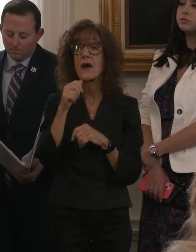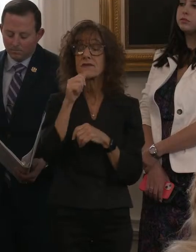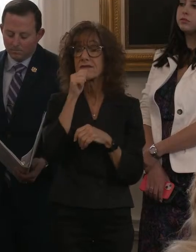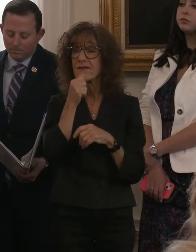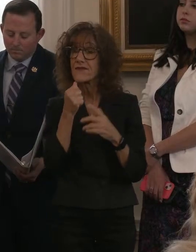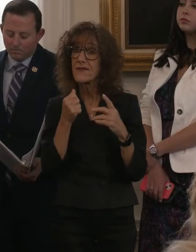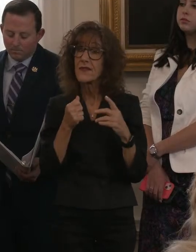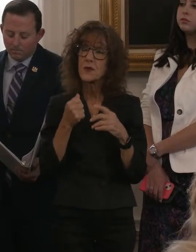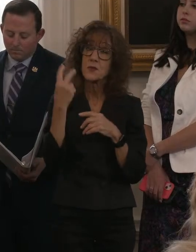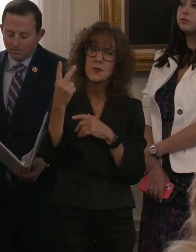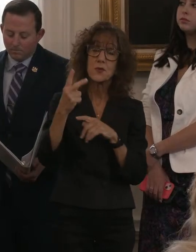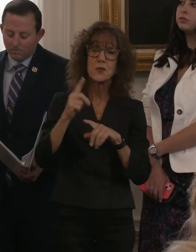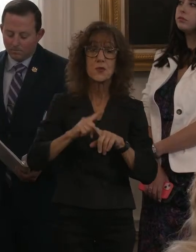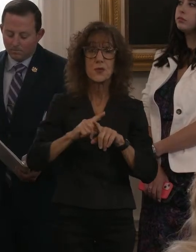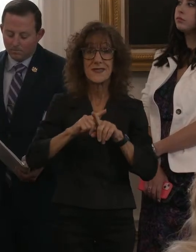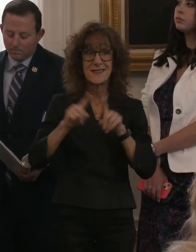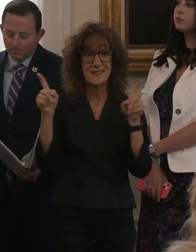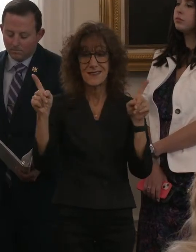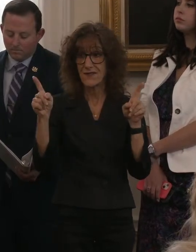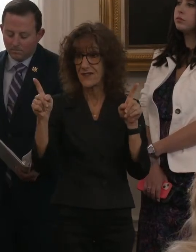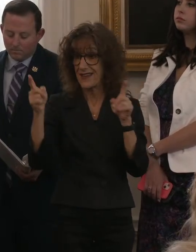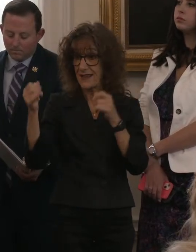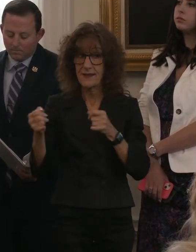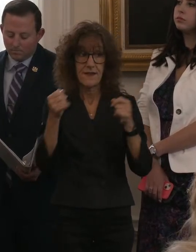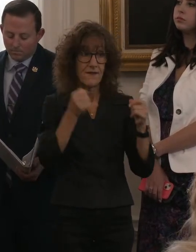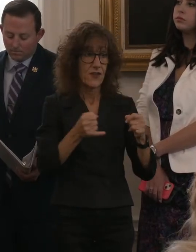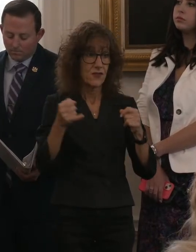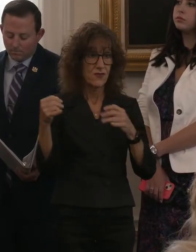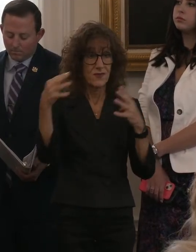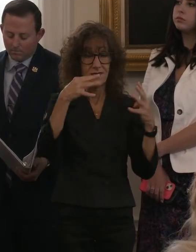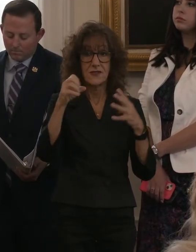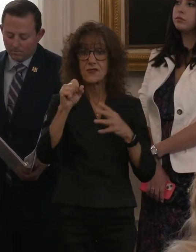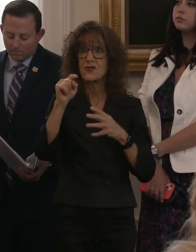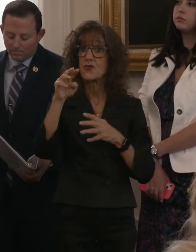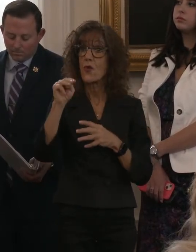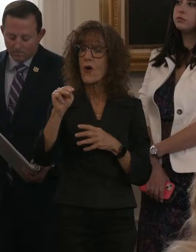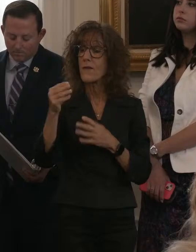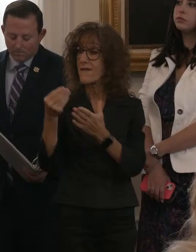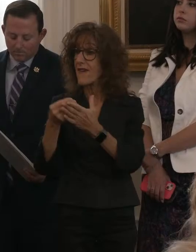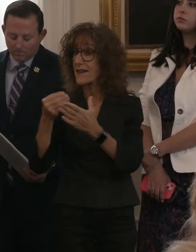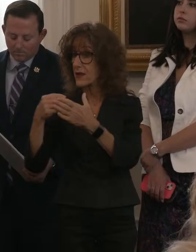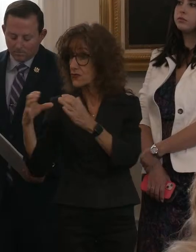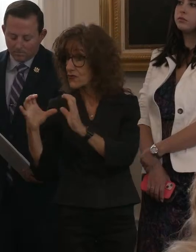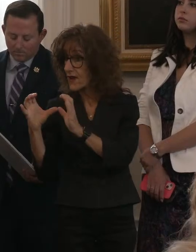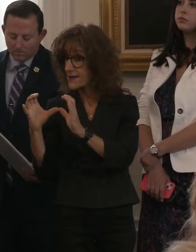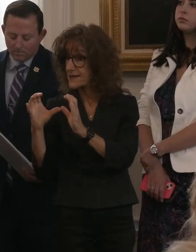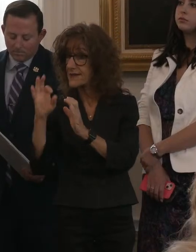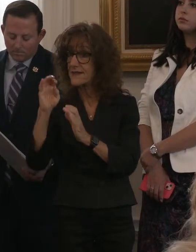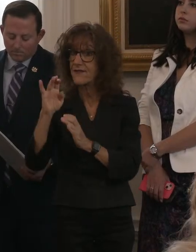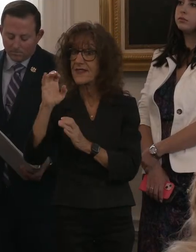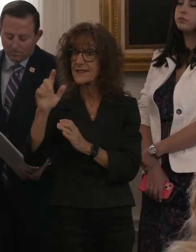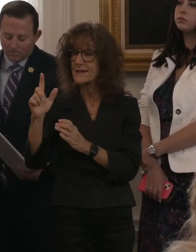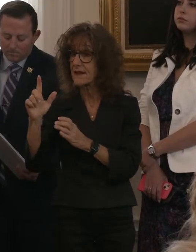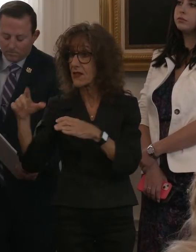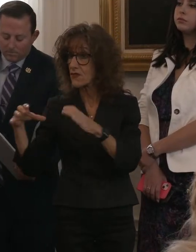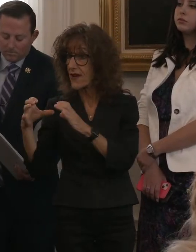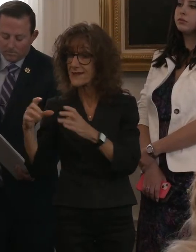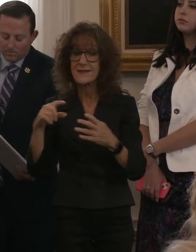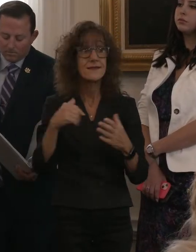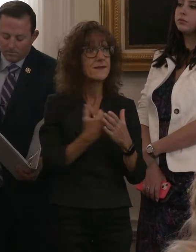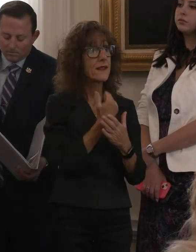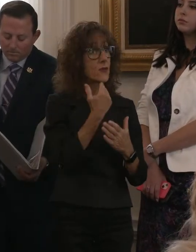two very distinct and individual storms: a financial crisis and a fiscal crisis, and a new White